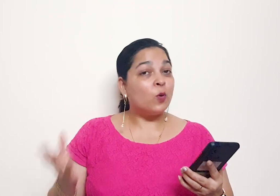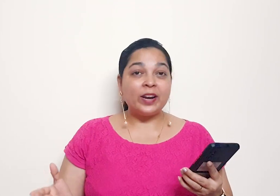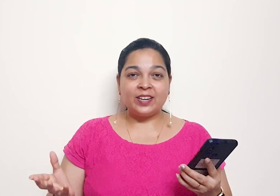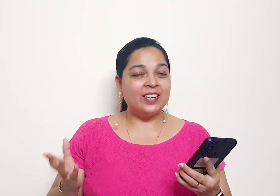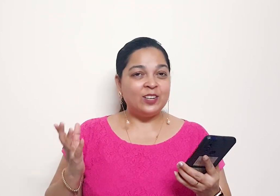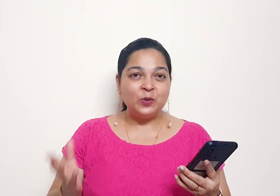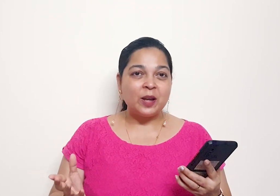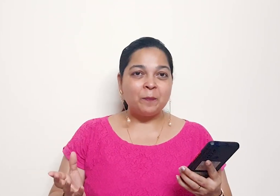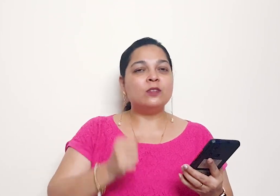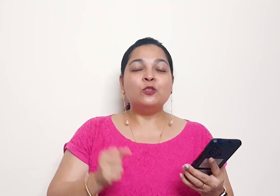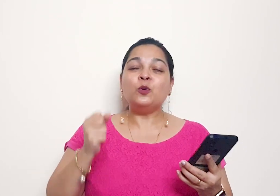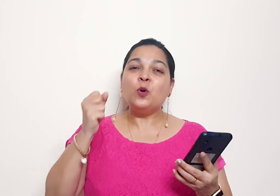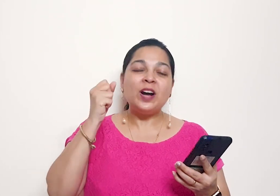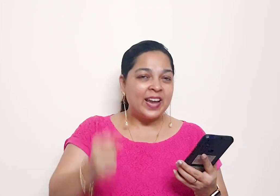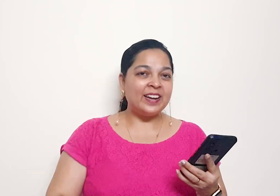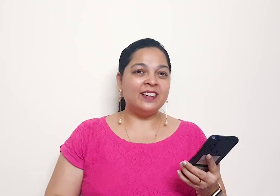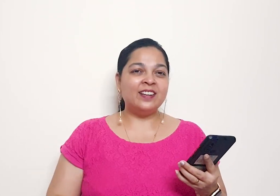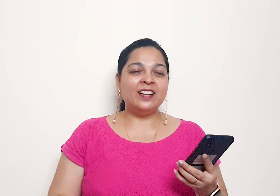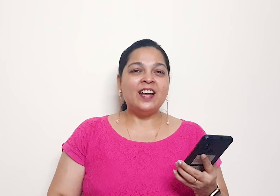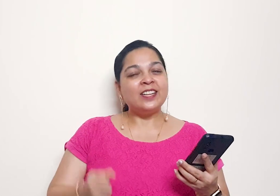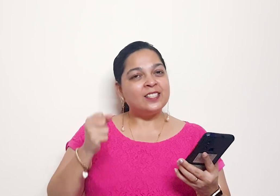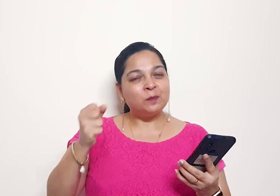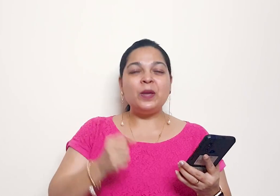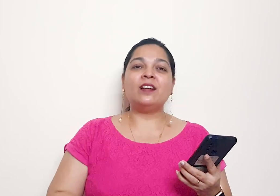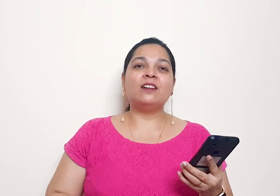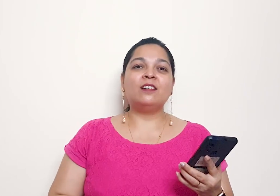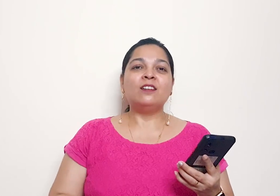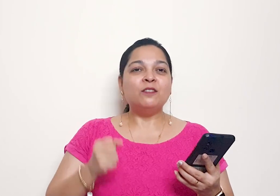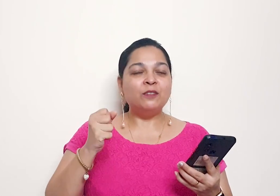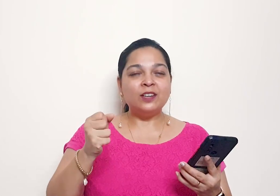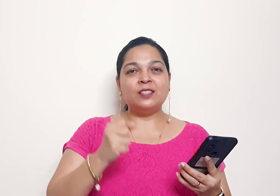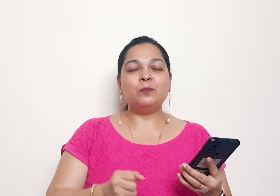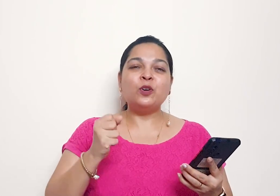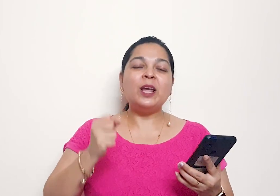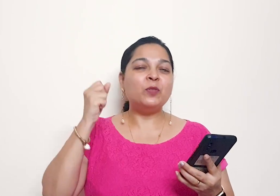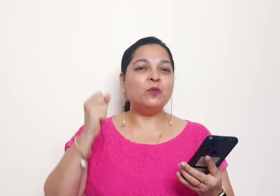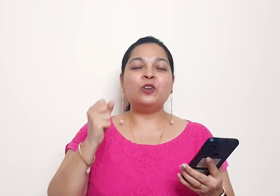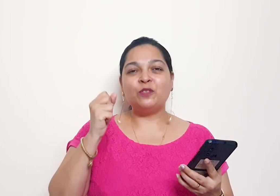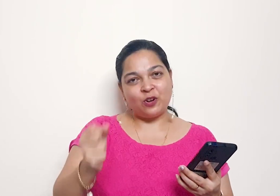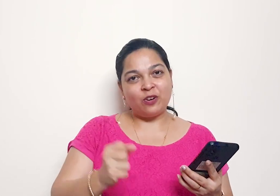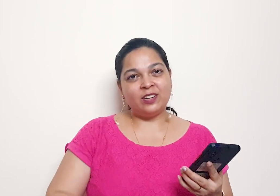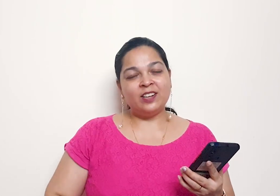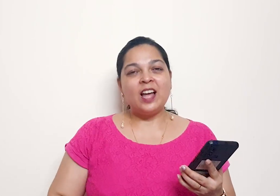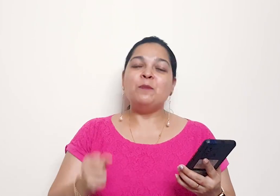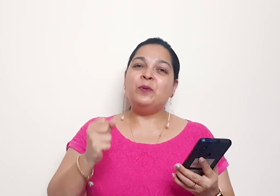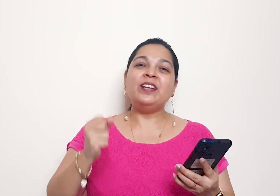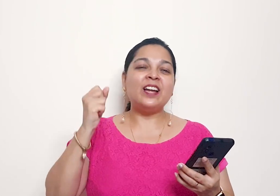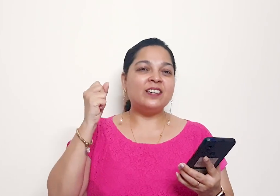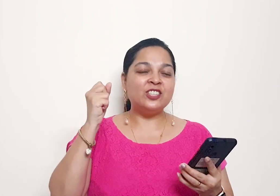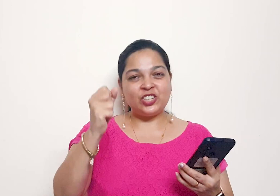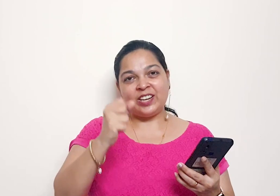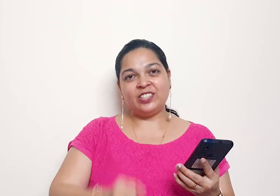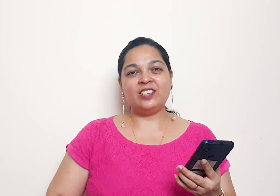keep quiet. Hallelujah. So go ahead and speak words. Proclaim the word of God and